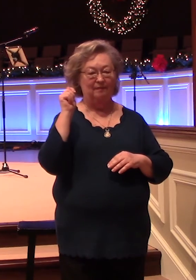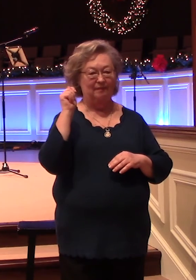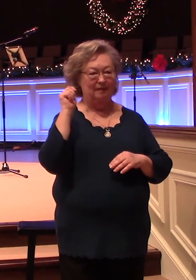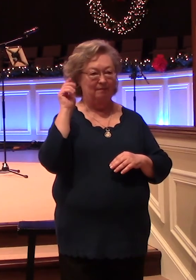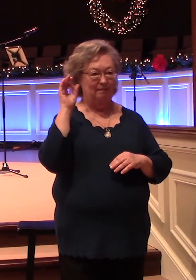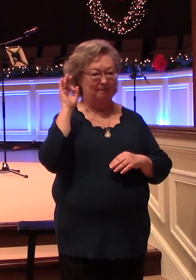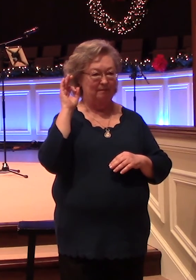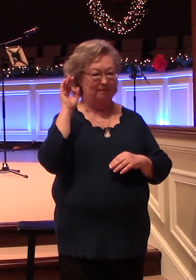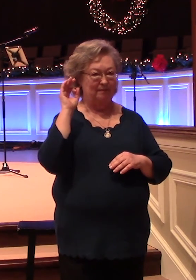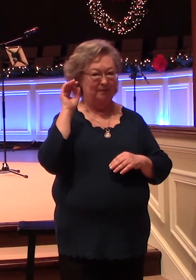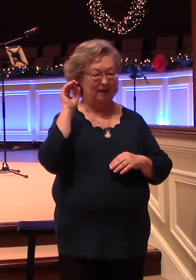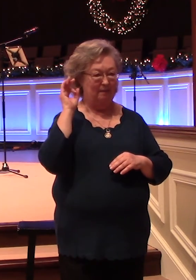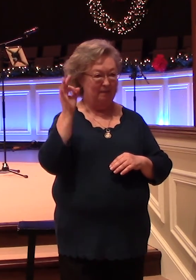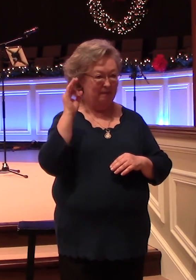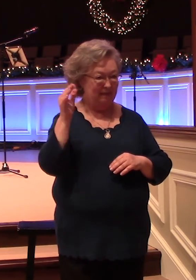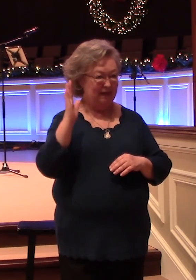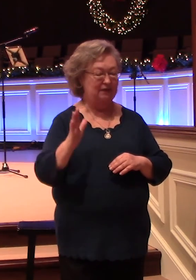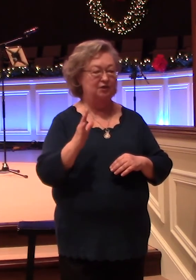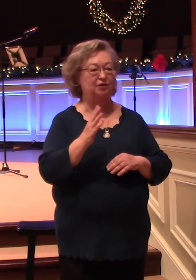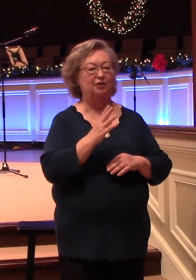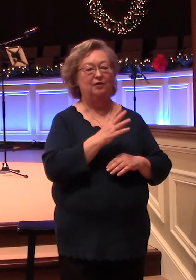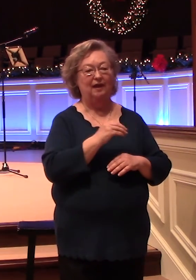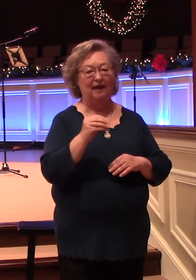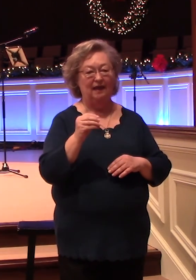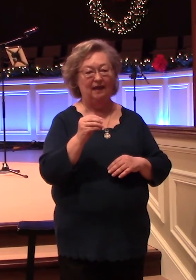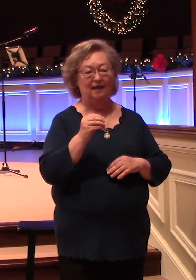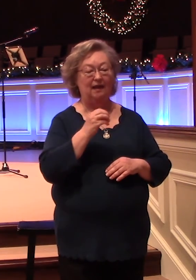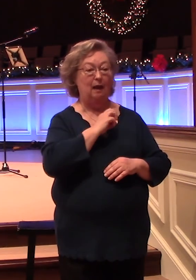as a missionary, different states, as a youth minister,